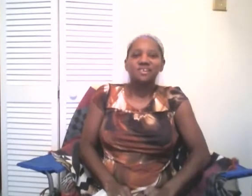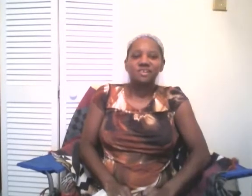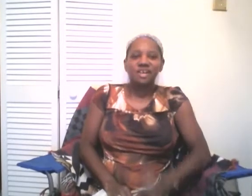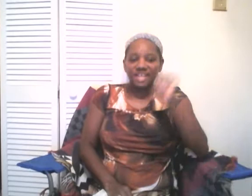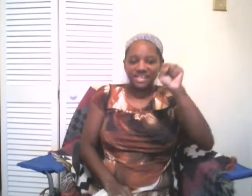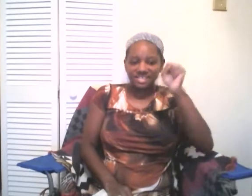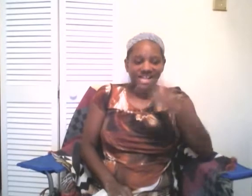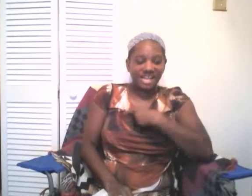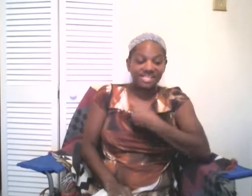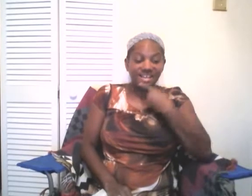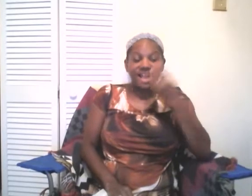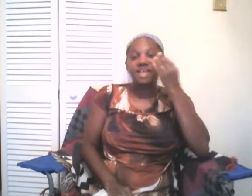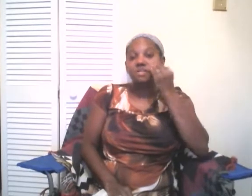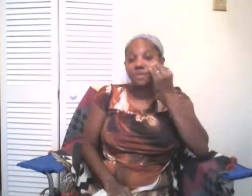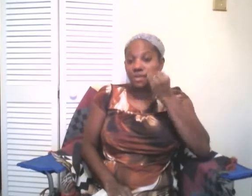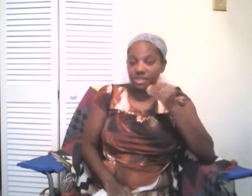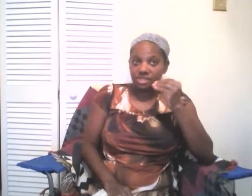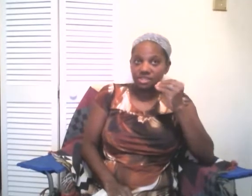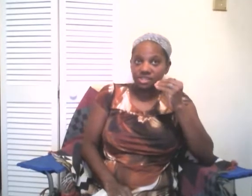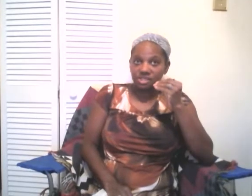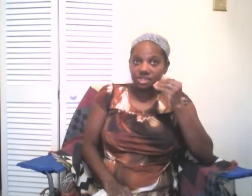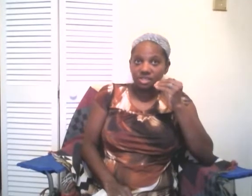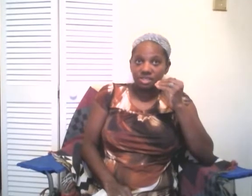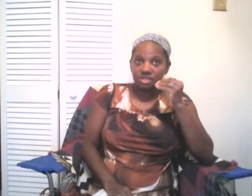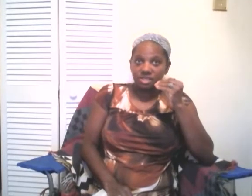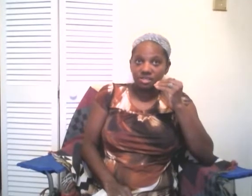And yes, like I said, I experienced